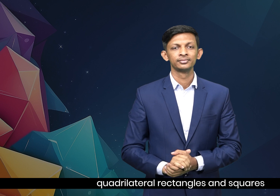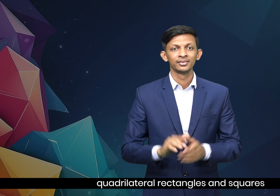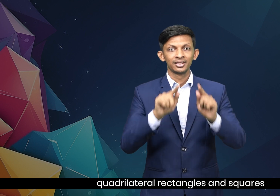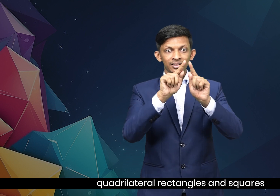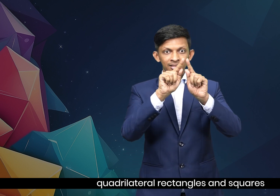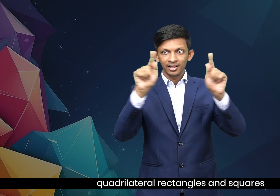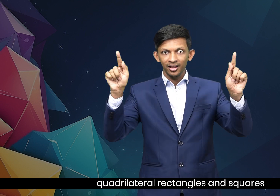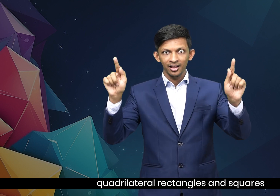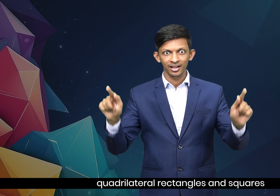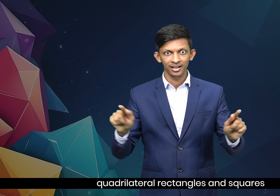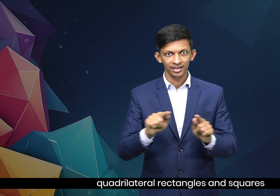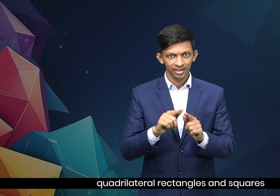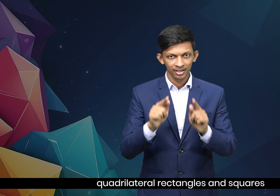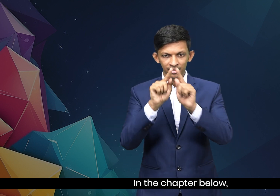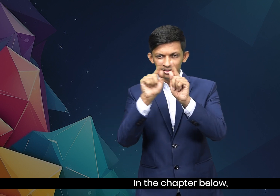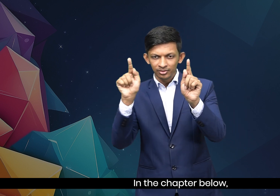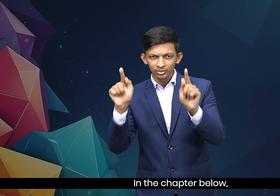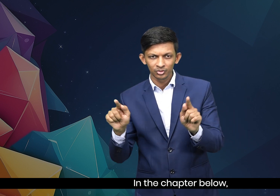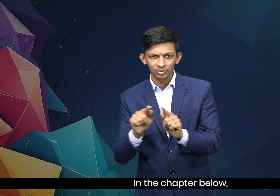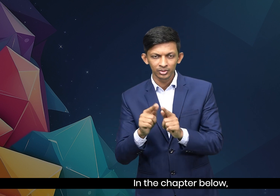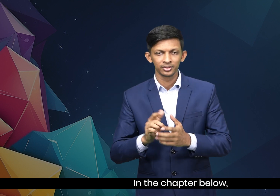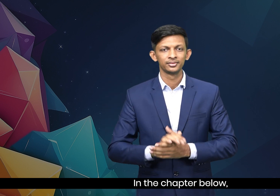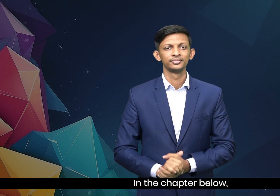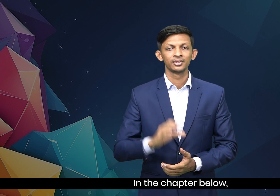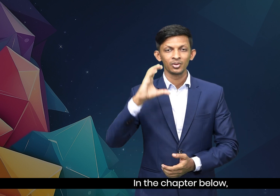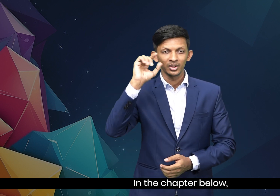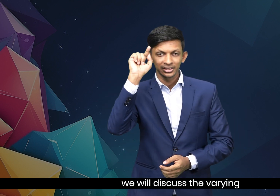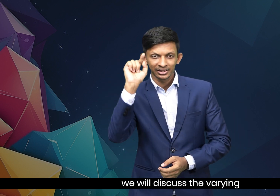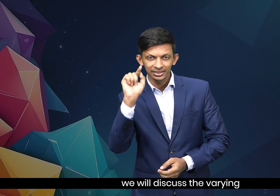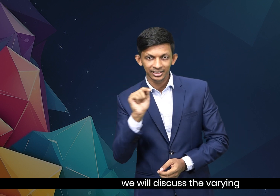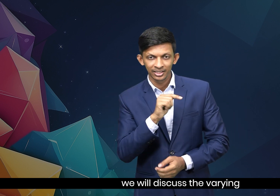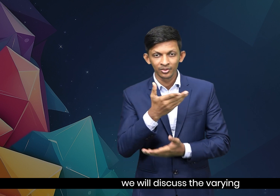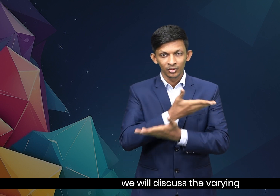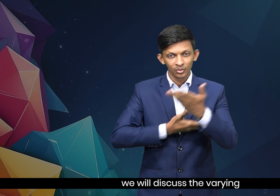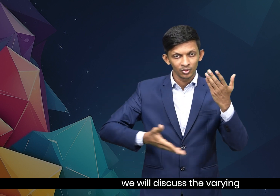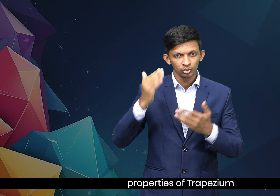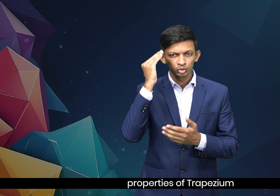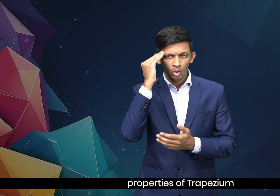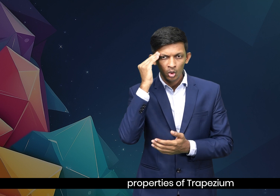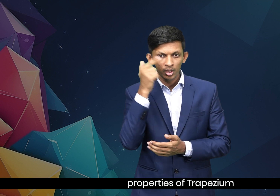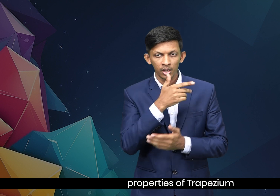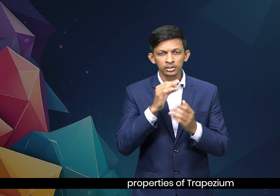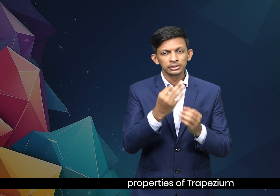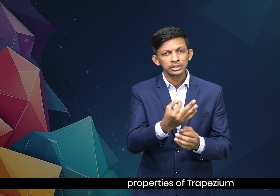squares. In the chapter below, we will discuss the varying properties of trapezium,